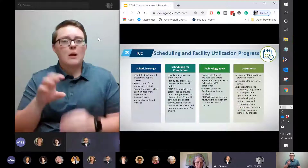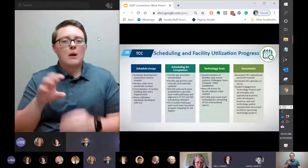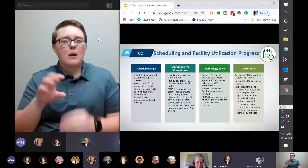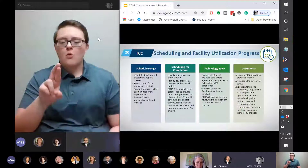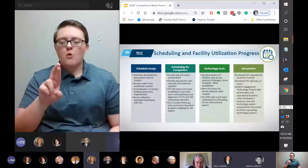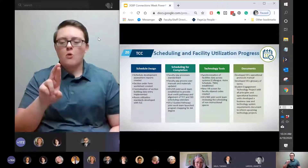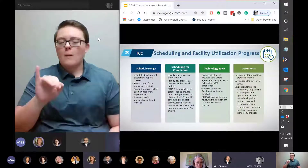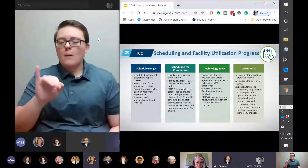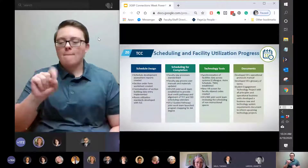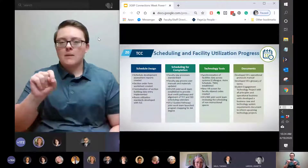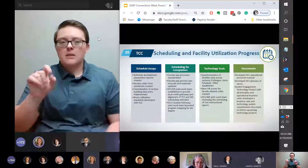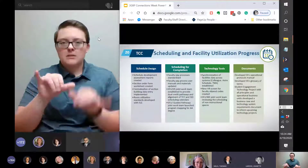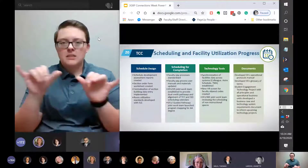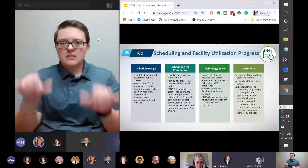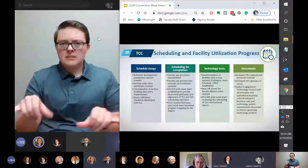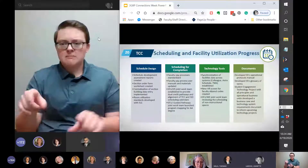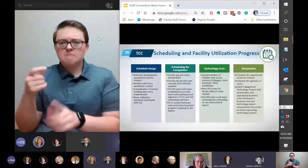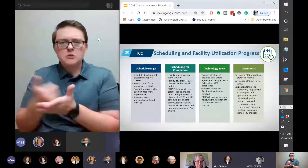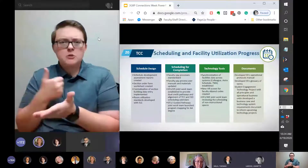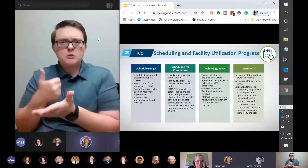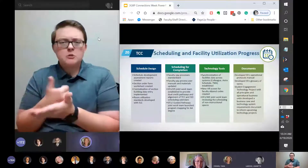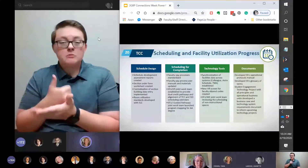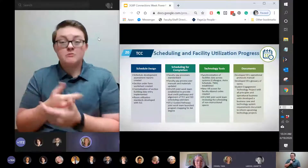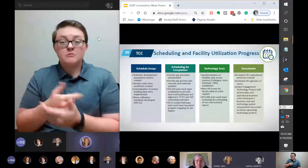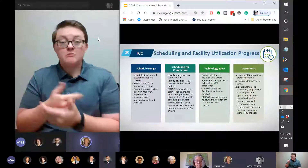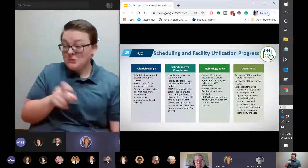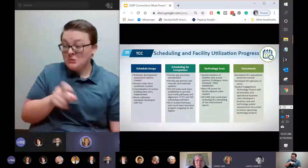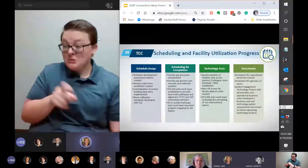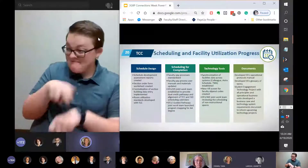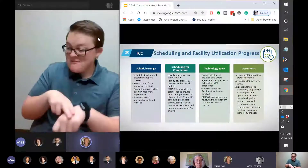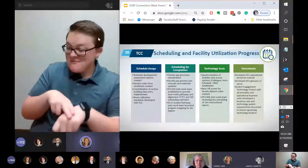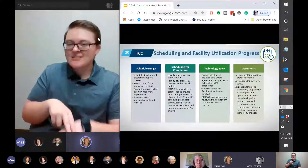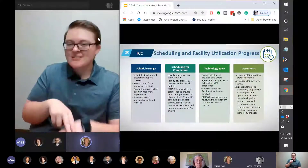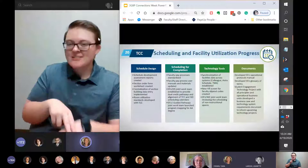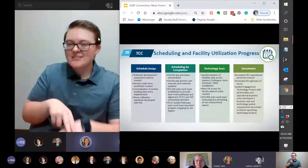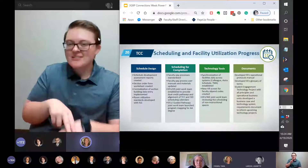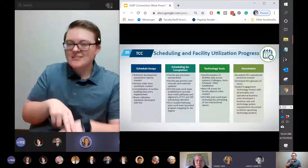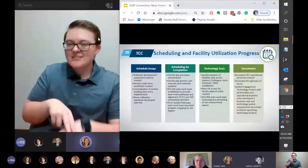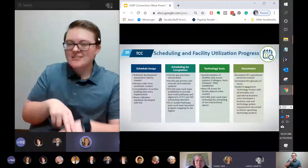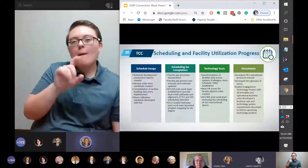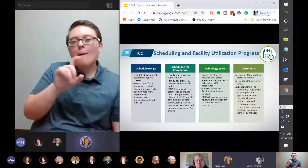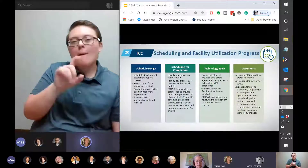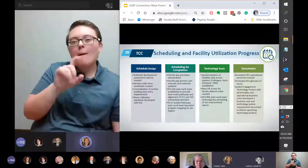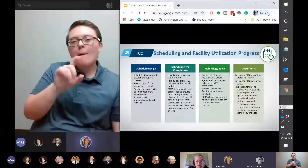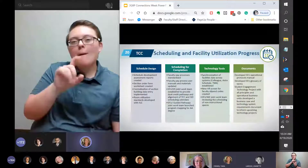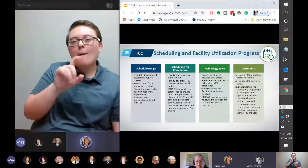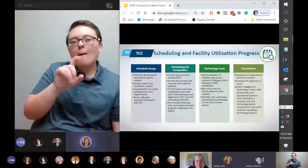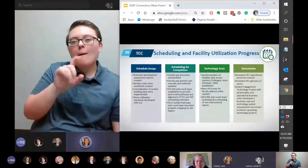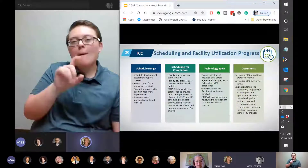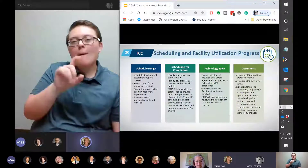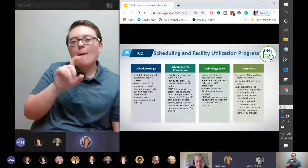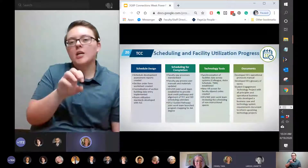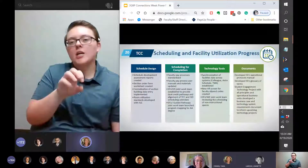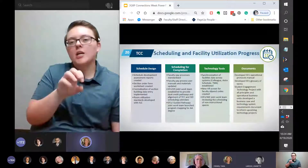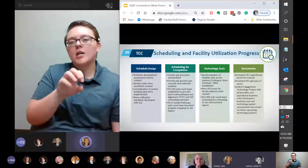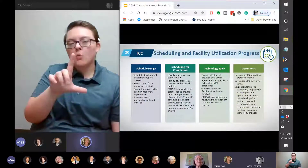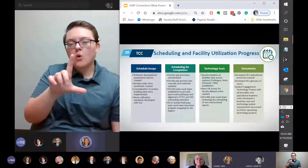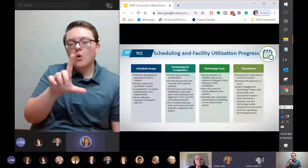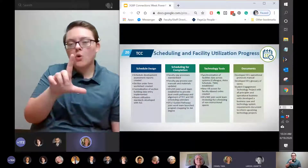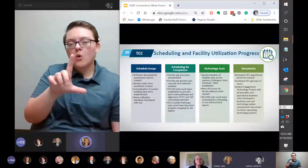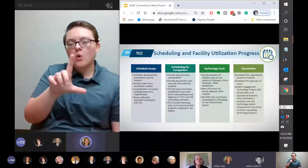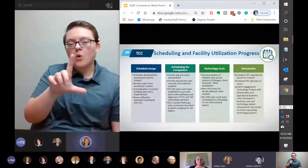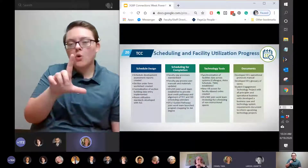that's new. Sure, absolutely. Orbit is a new reporting tool that has been in pilot mode